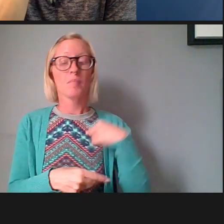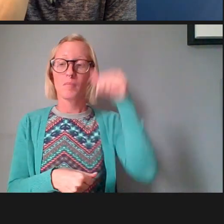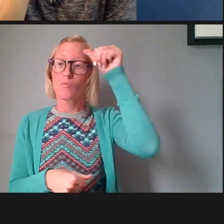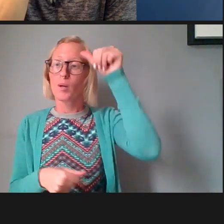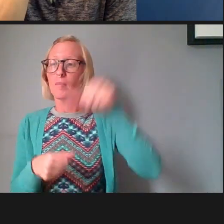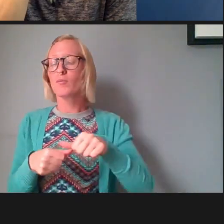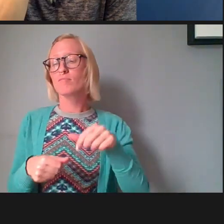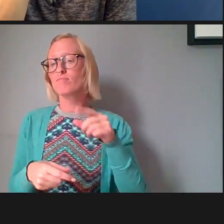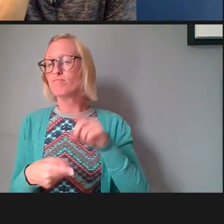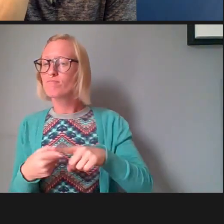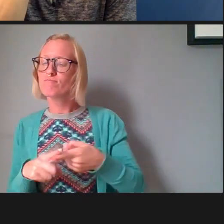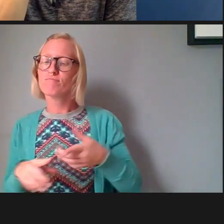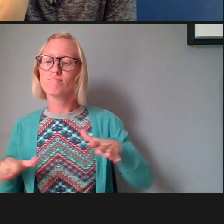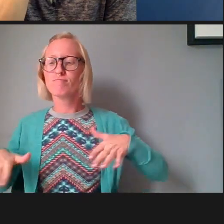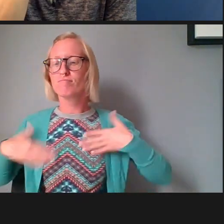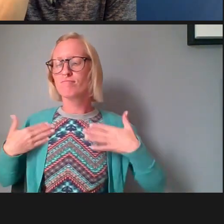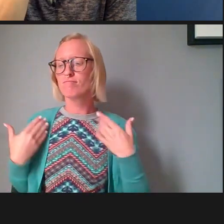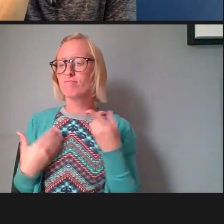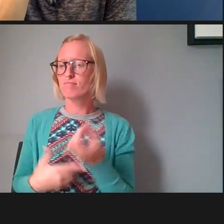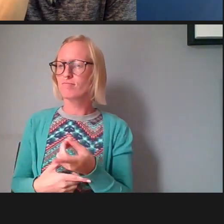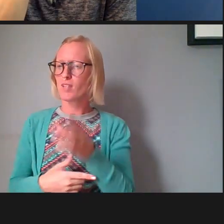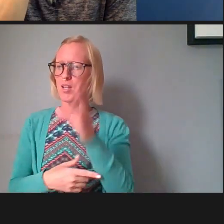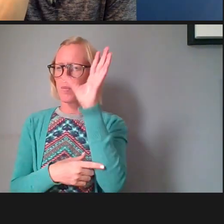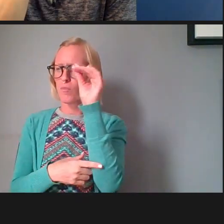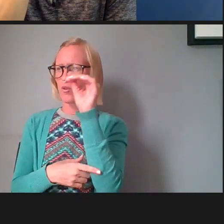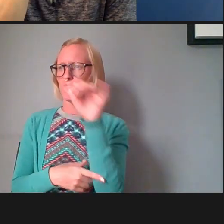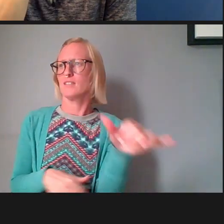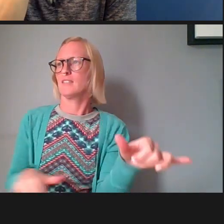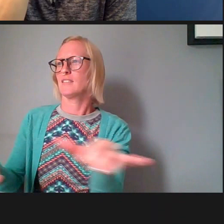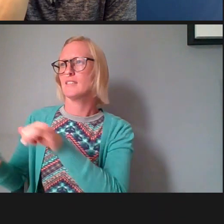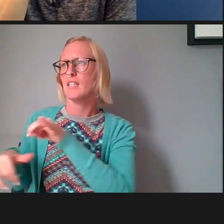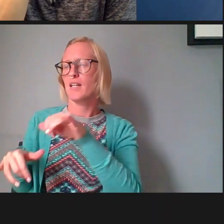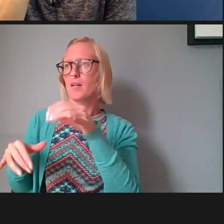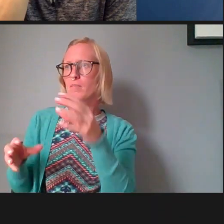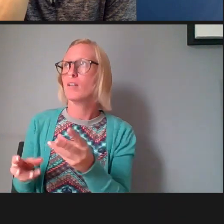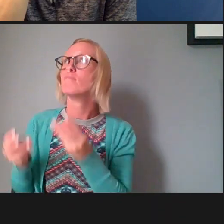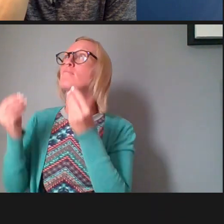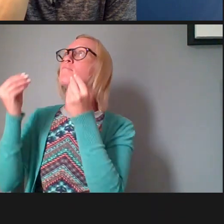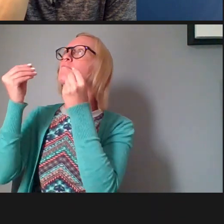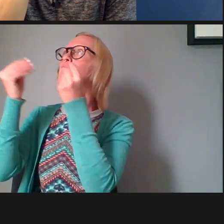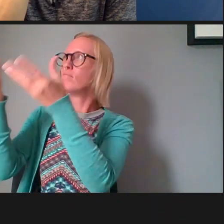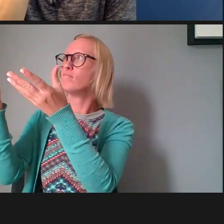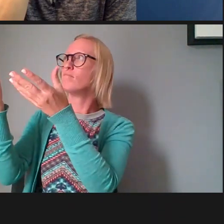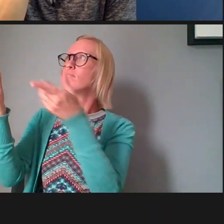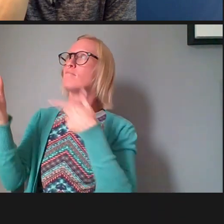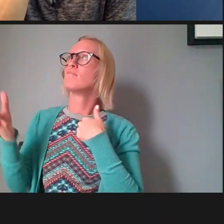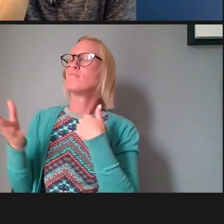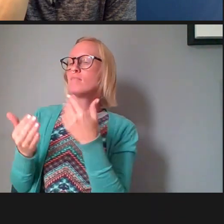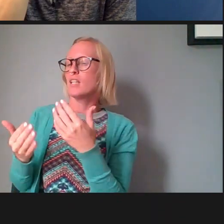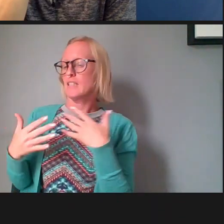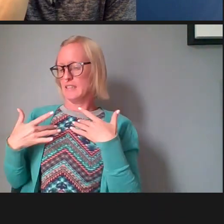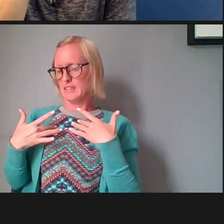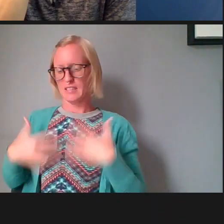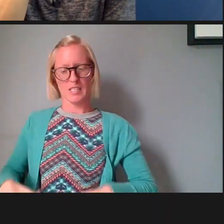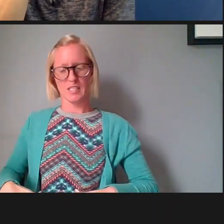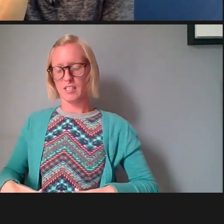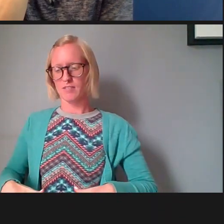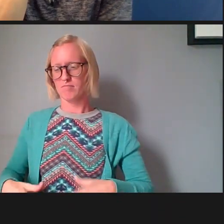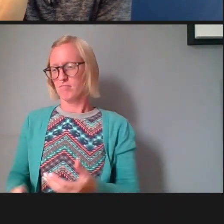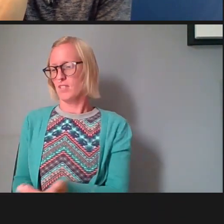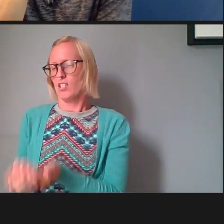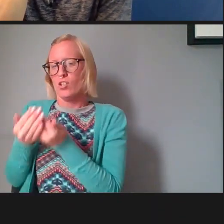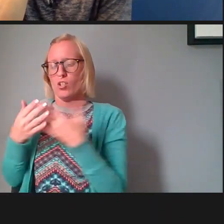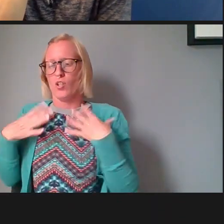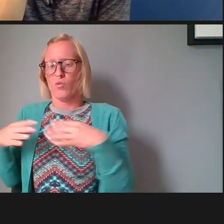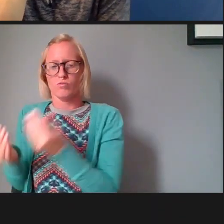same simple obedience that they had given to the men with megaphones. Some were naked and carrying their clothes, others half naked or more or